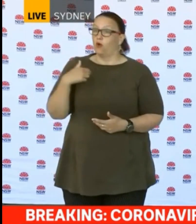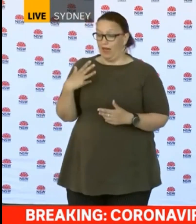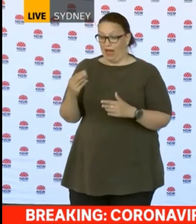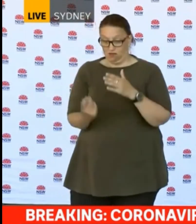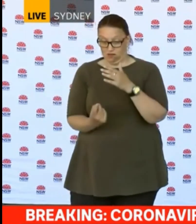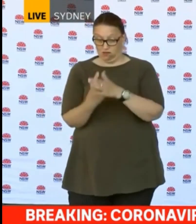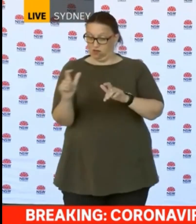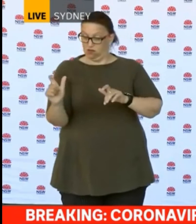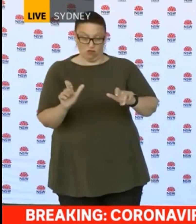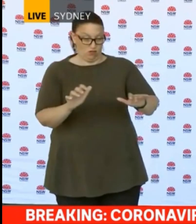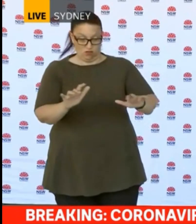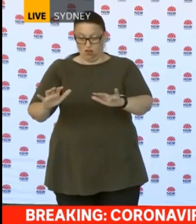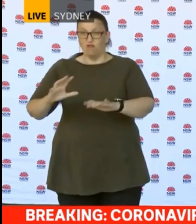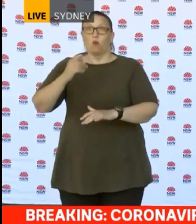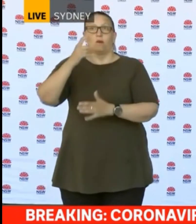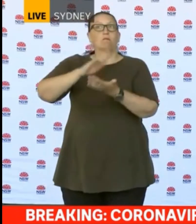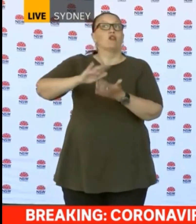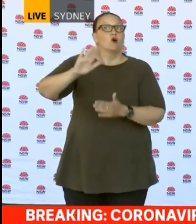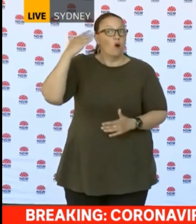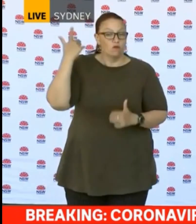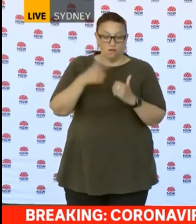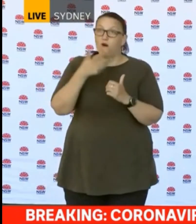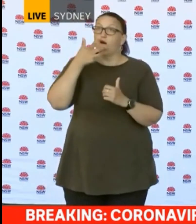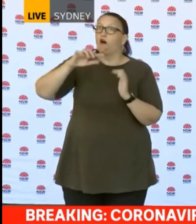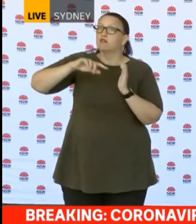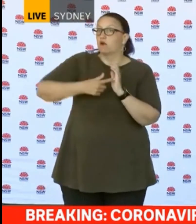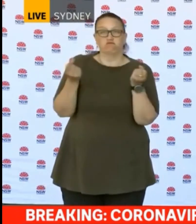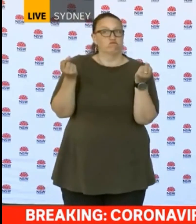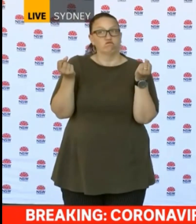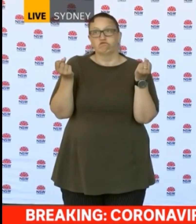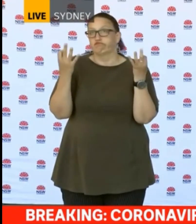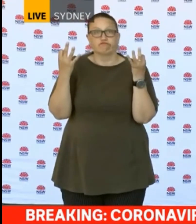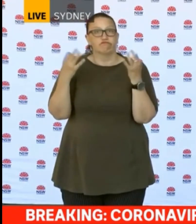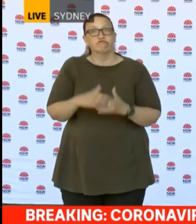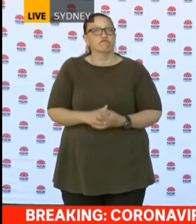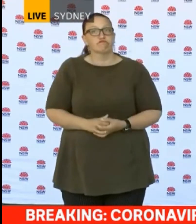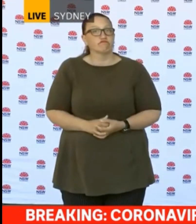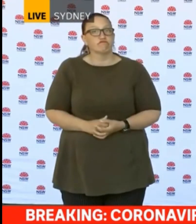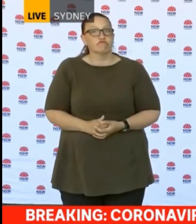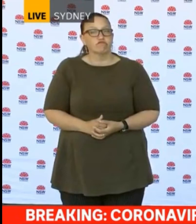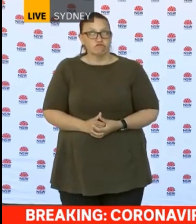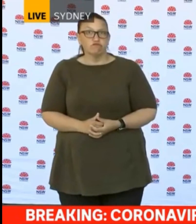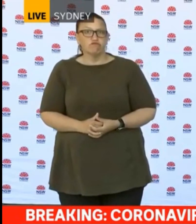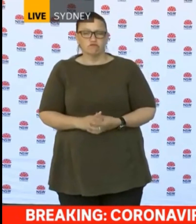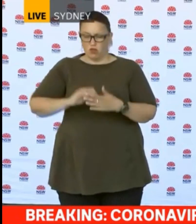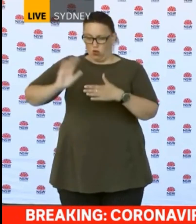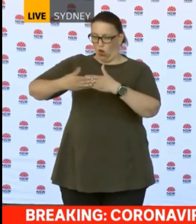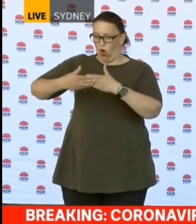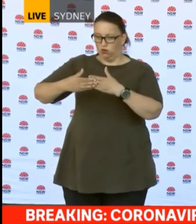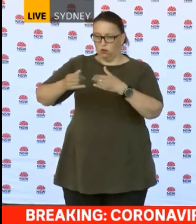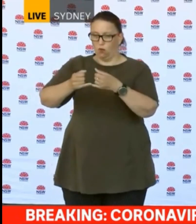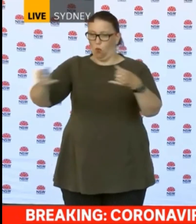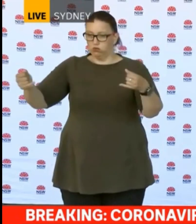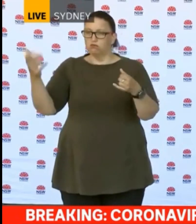dealing with the result of an outbreak we had from a month ago, but I think everybody would agree that closing a